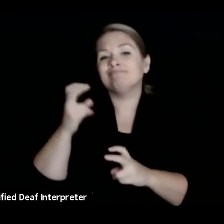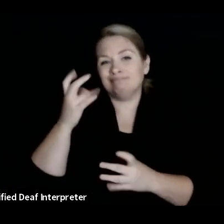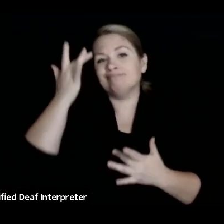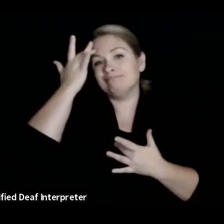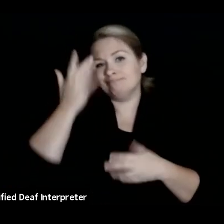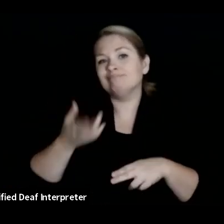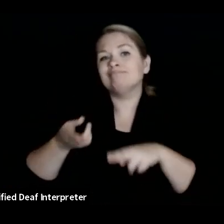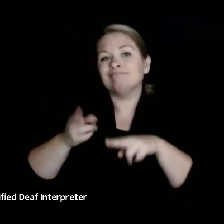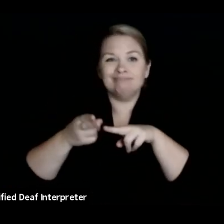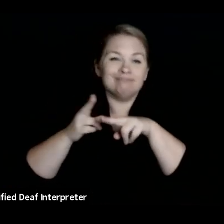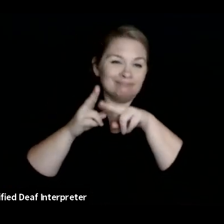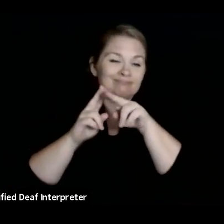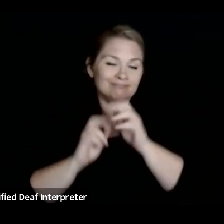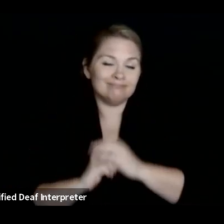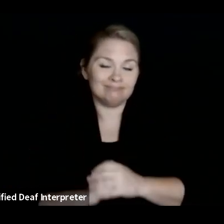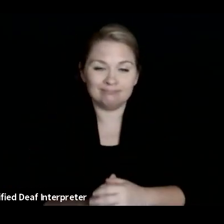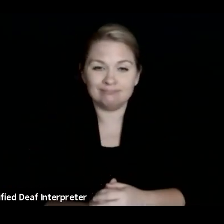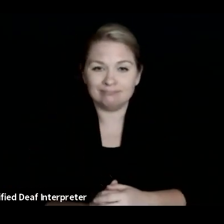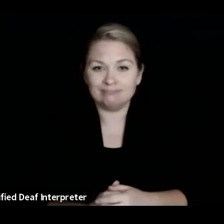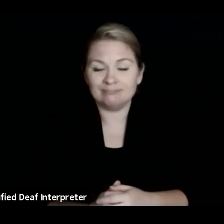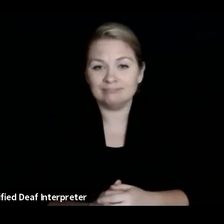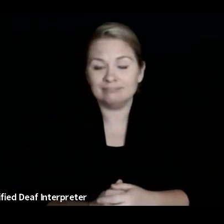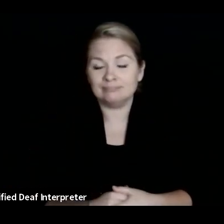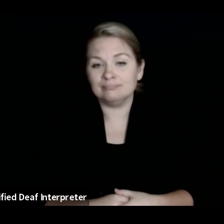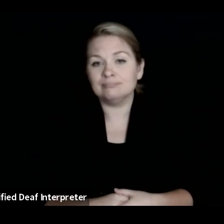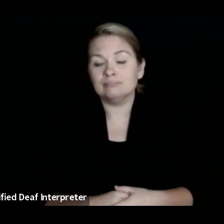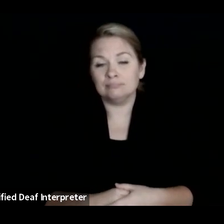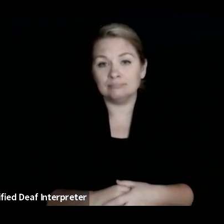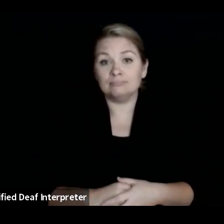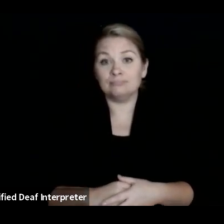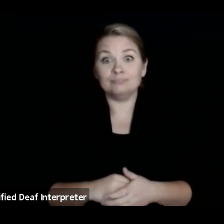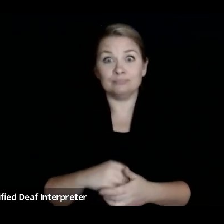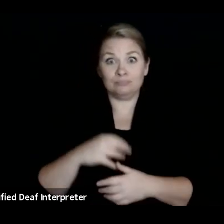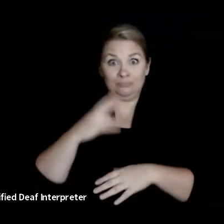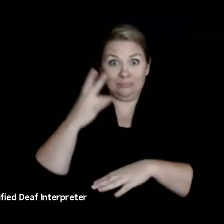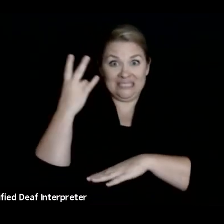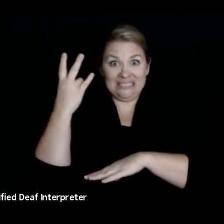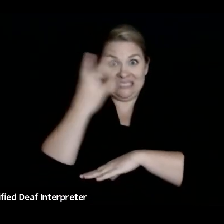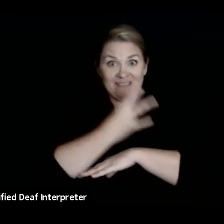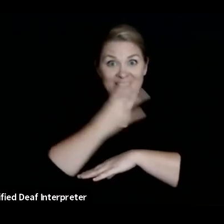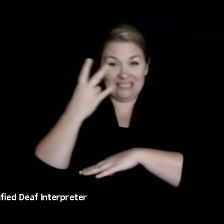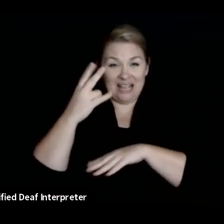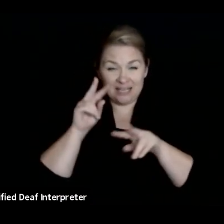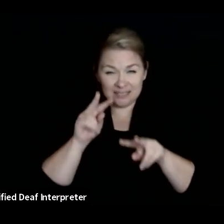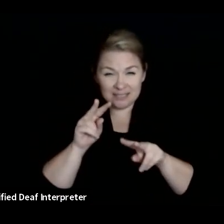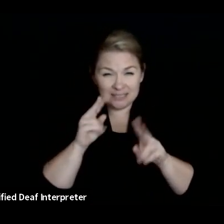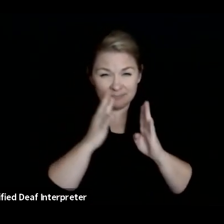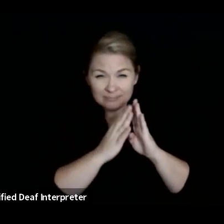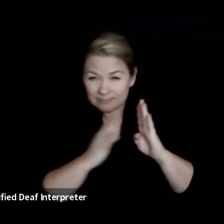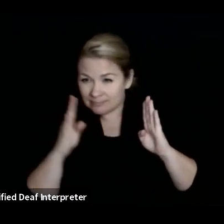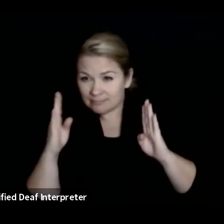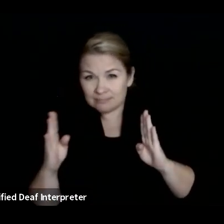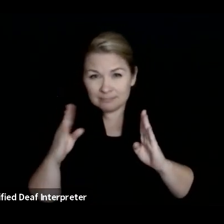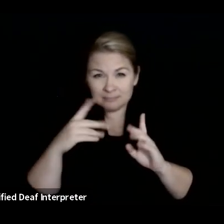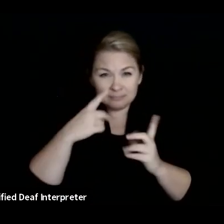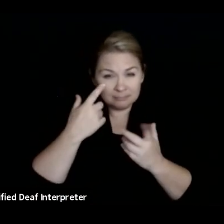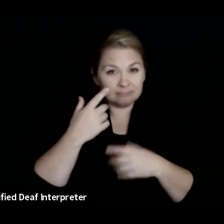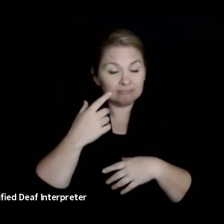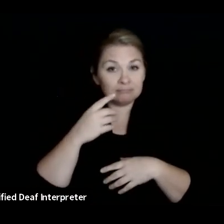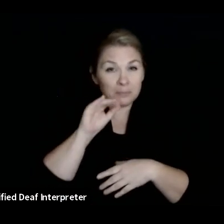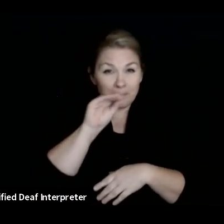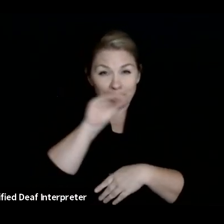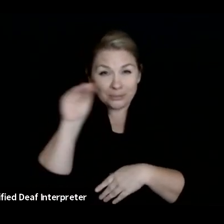7-day rolling average of testing positivity, the rate is 4.9%, which is up